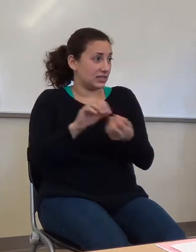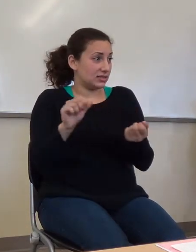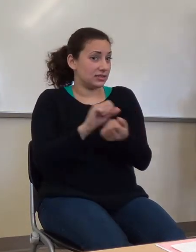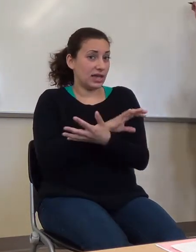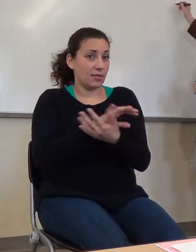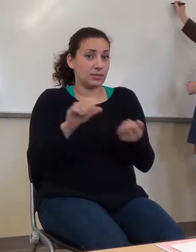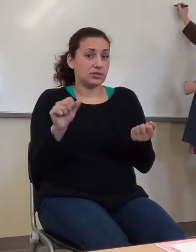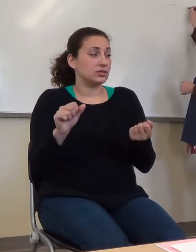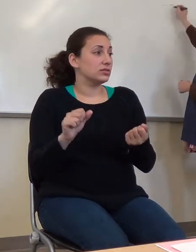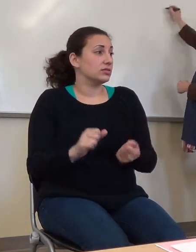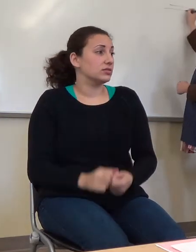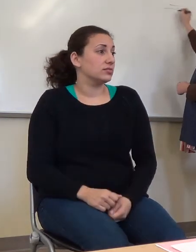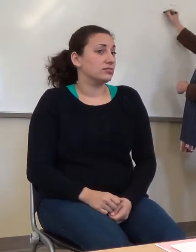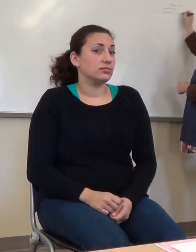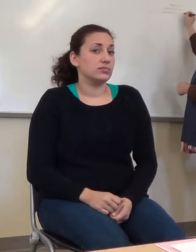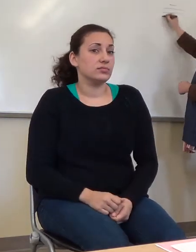paragraphs,